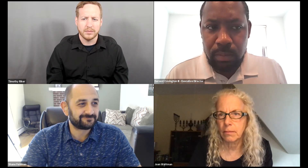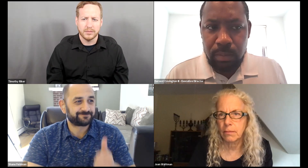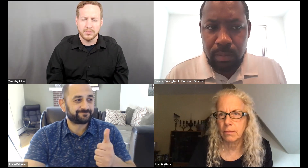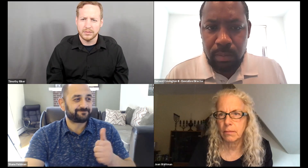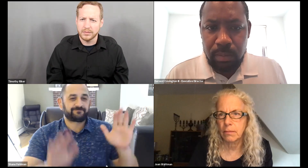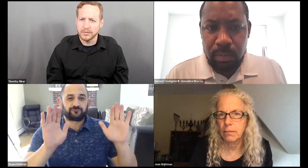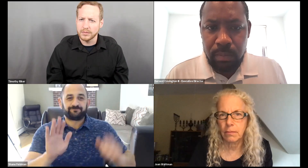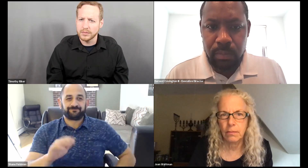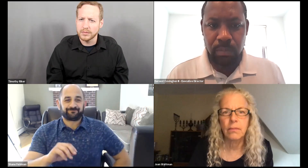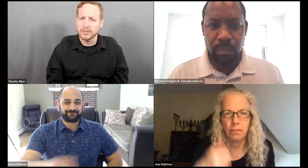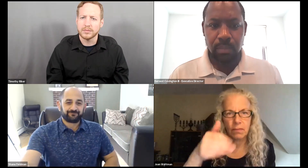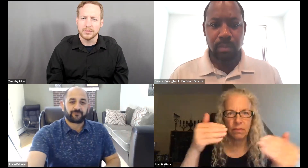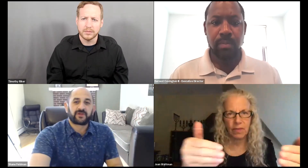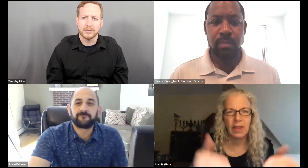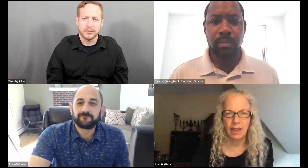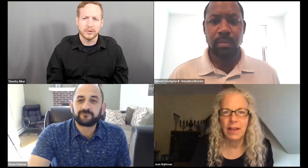Go ahead.